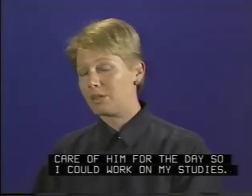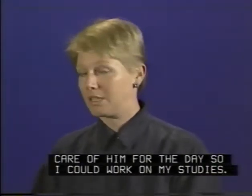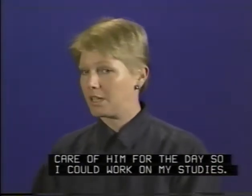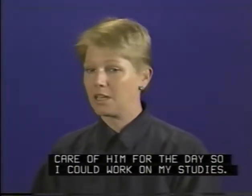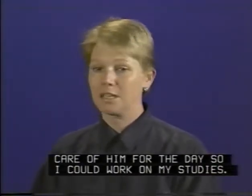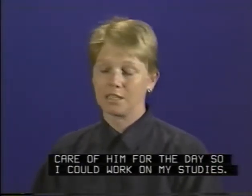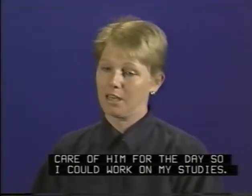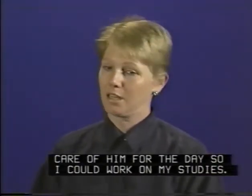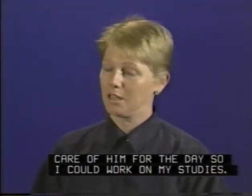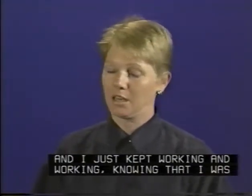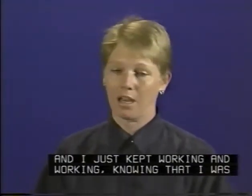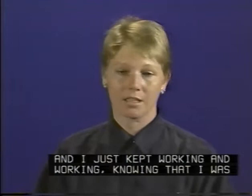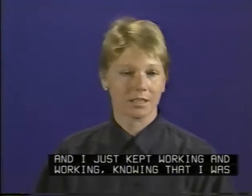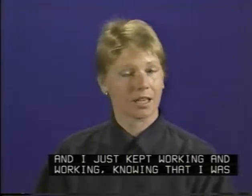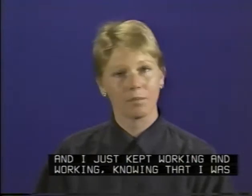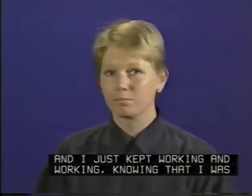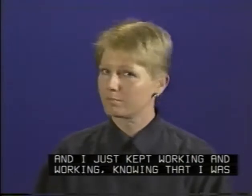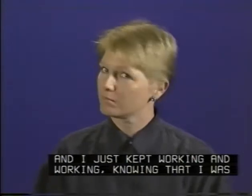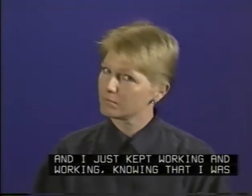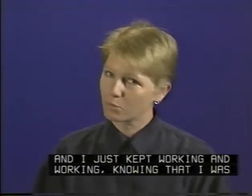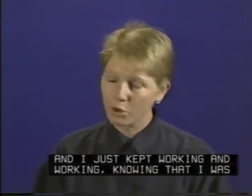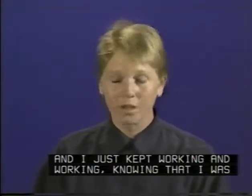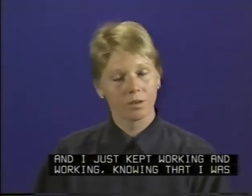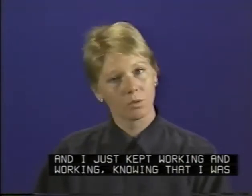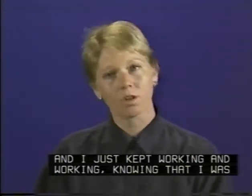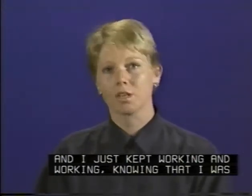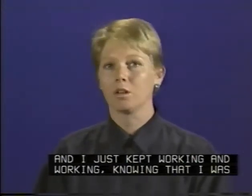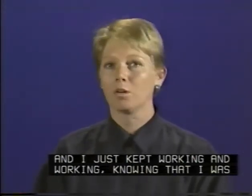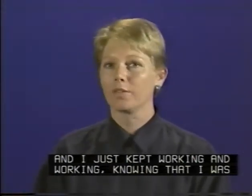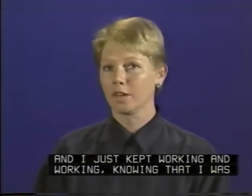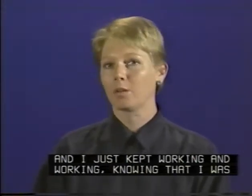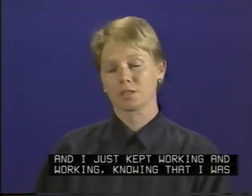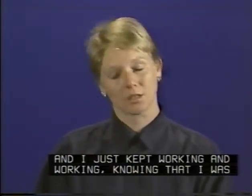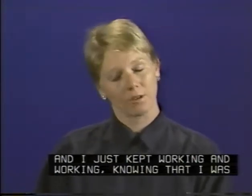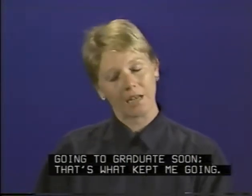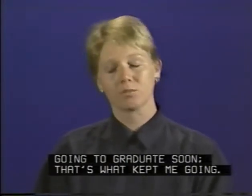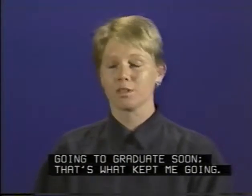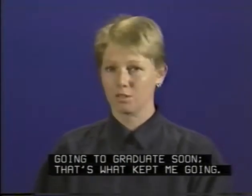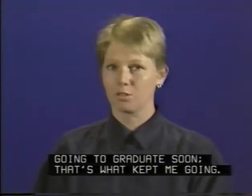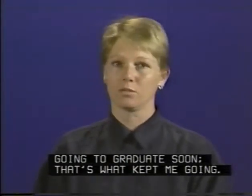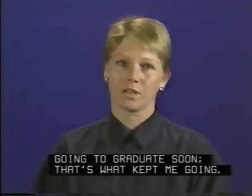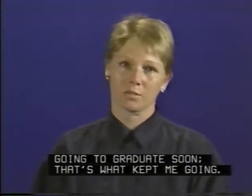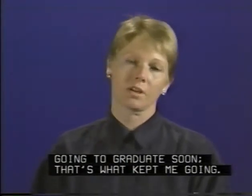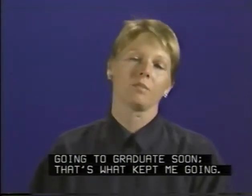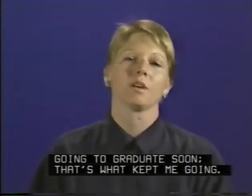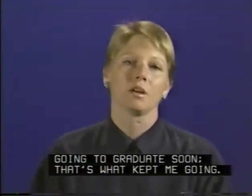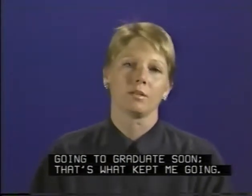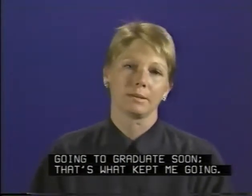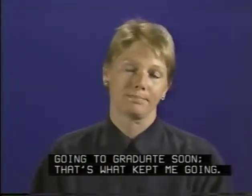my studies. And I just kept working and working, knowing that I was going to graduate soon. That's what kept me going.